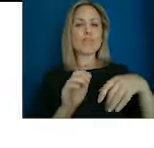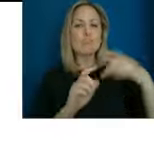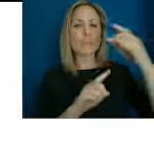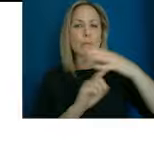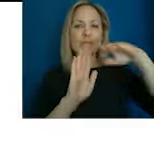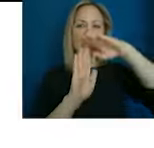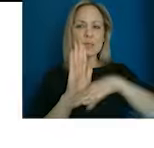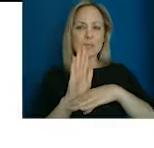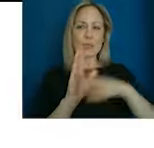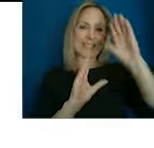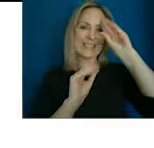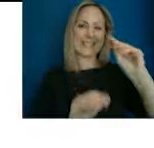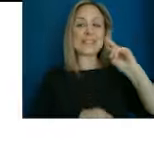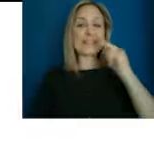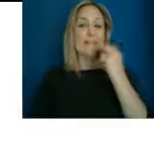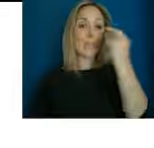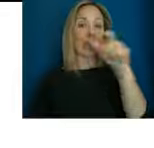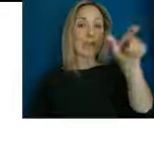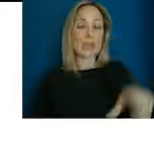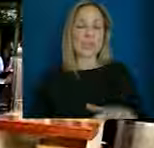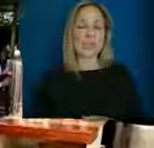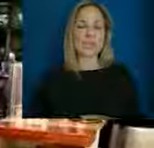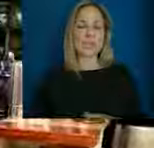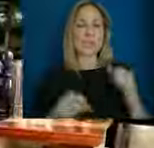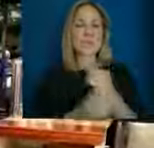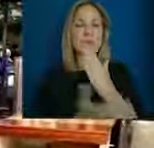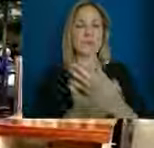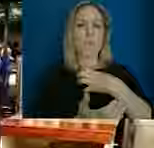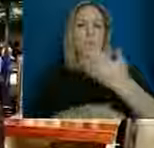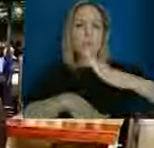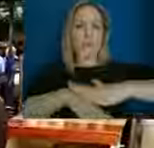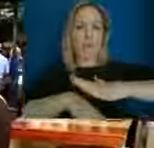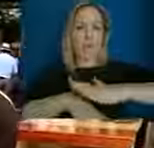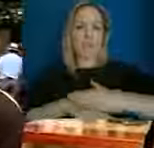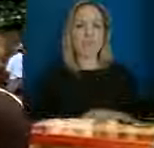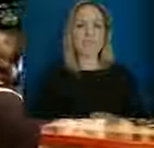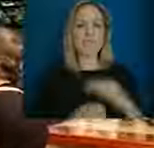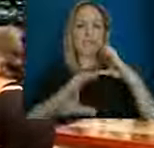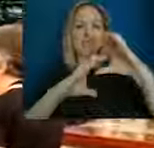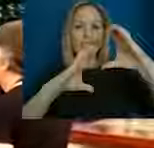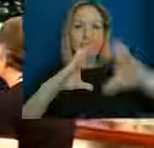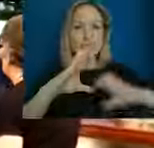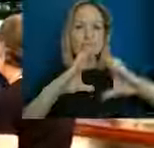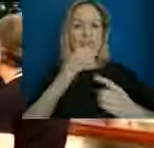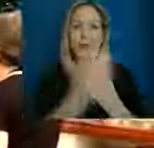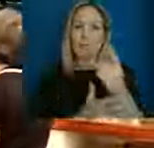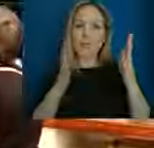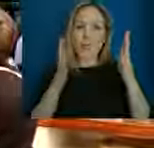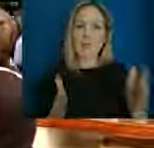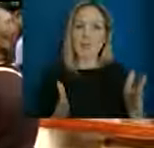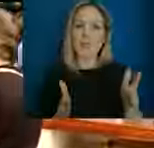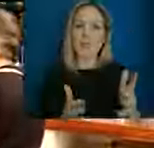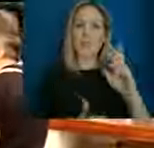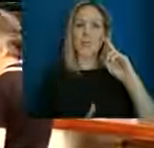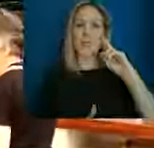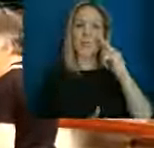deafblindness. Allow more time. Communication breakdowns occur more frequently for people with deafblindness due